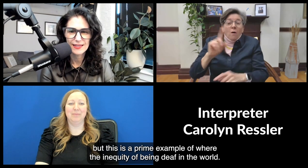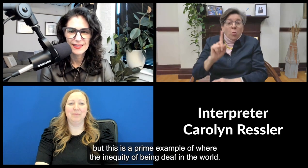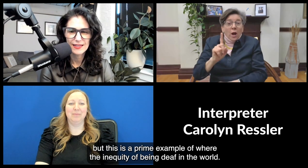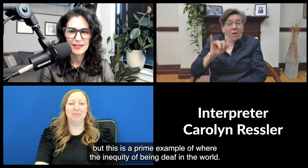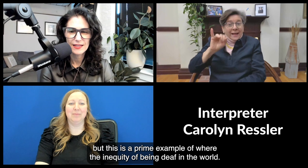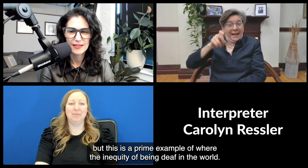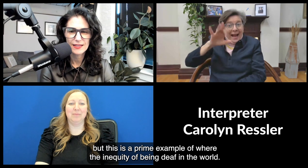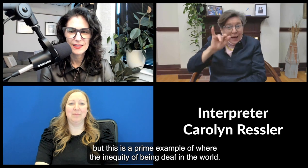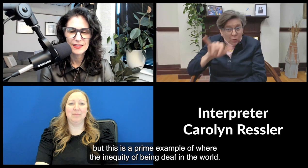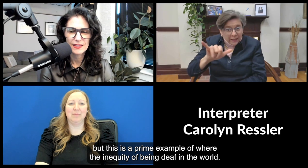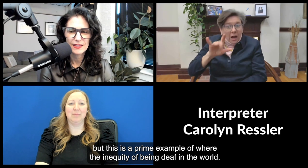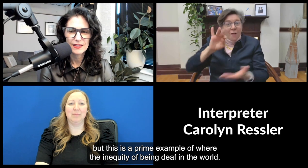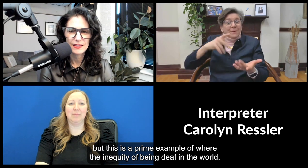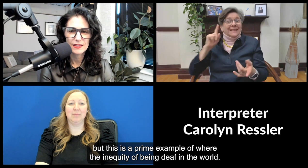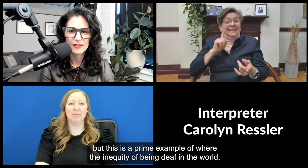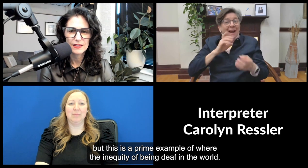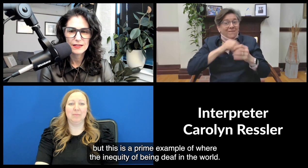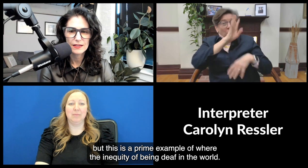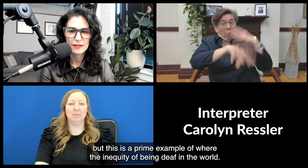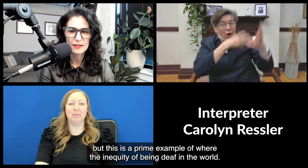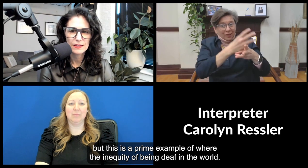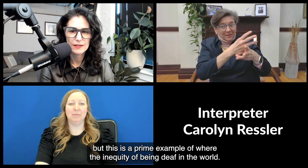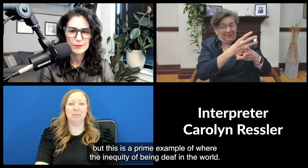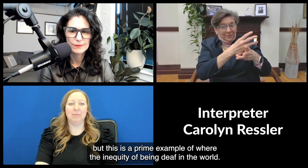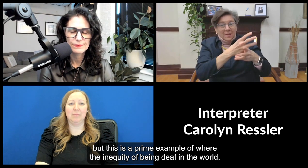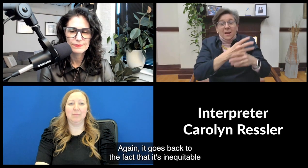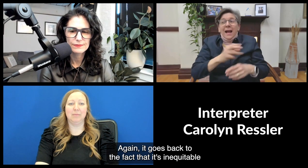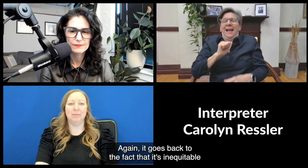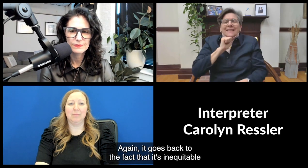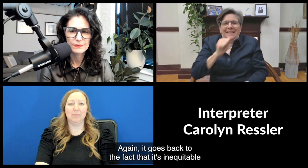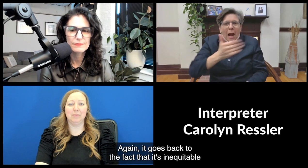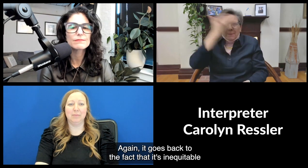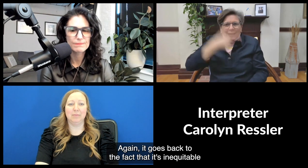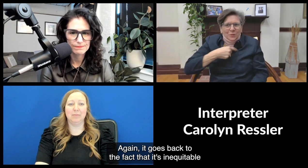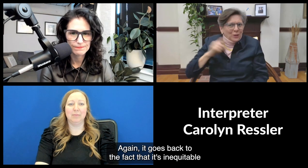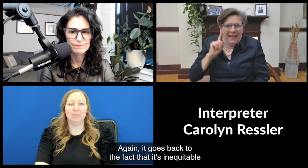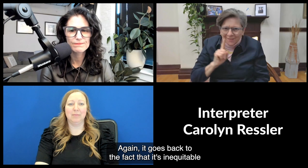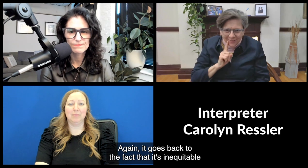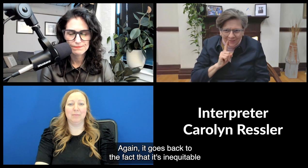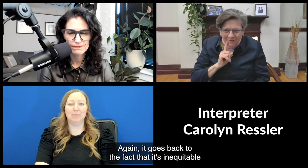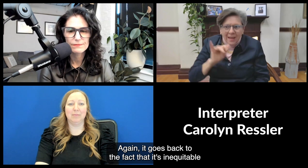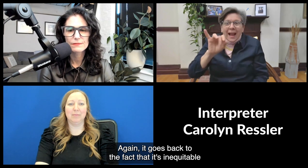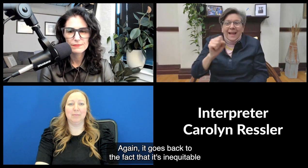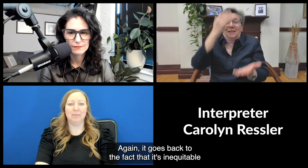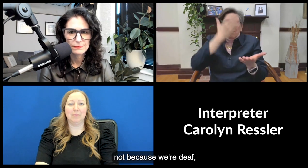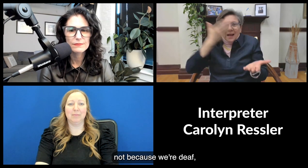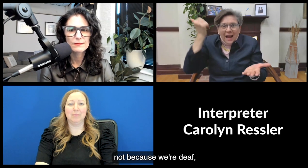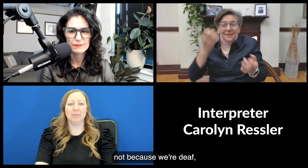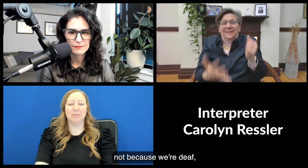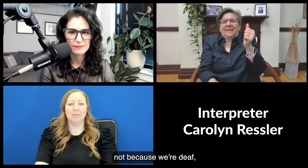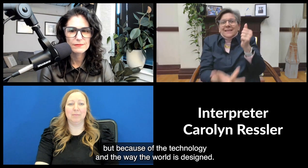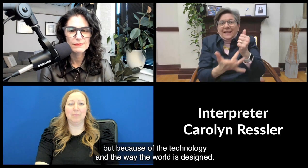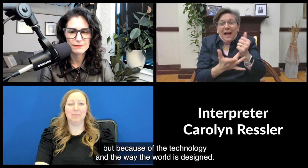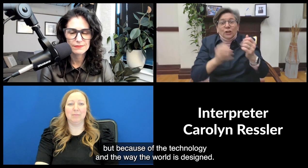But this is a prime example of where the inequity of being deaf in the world, it's again, it goes back